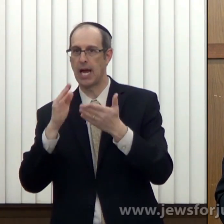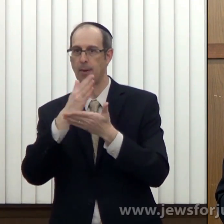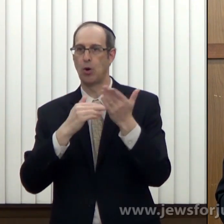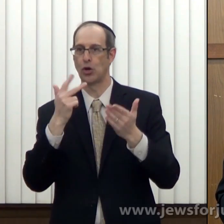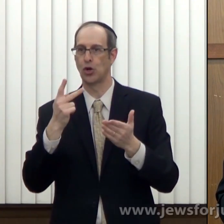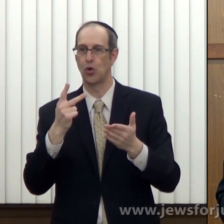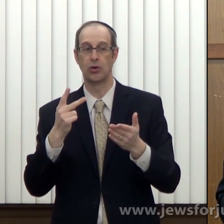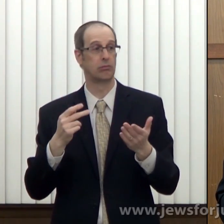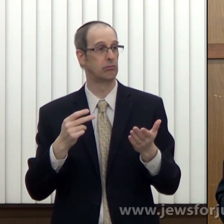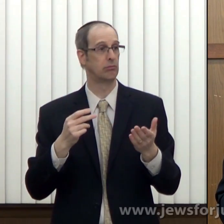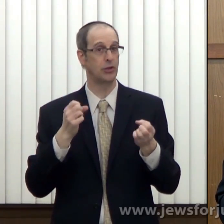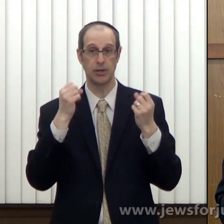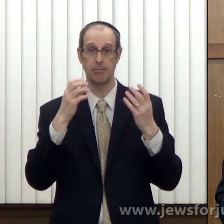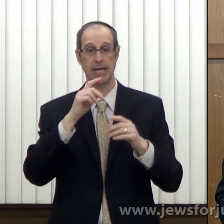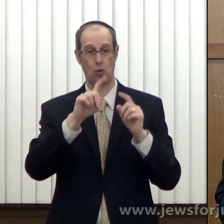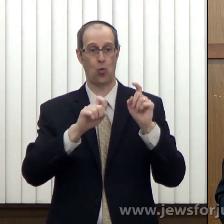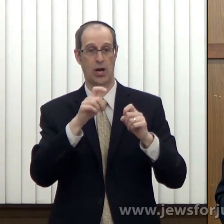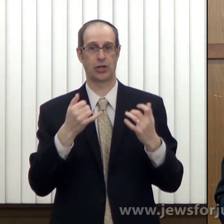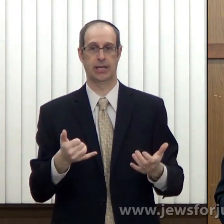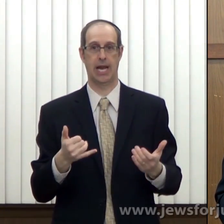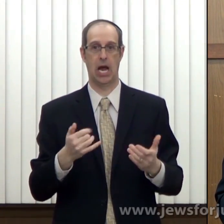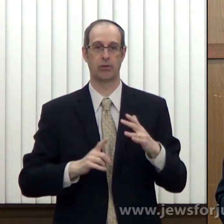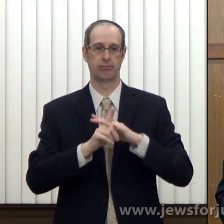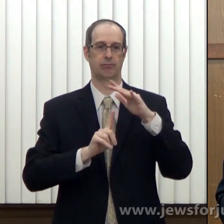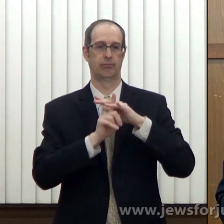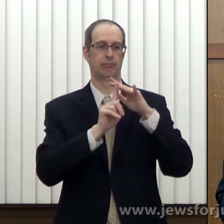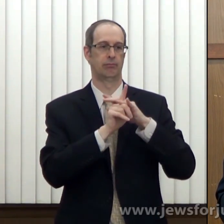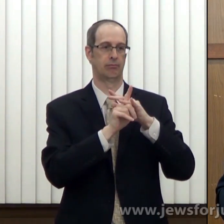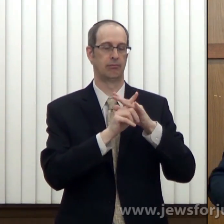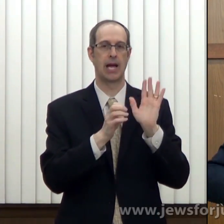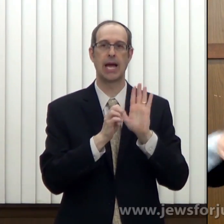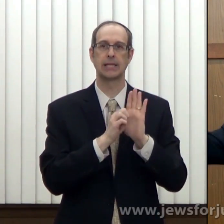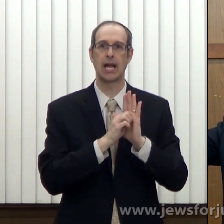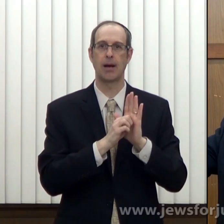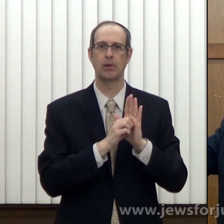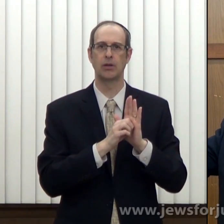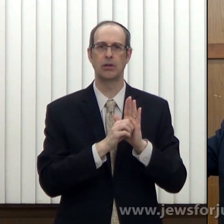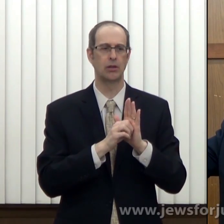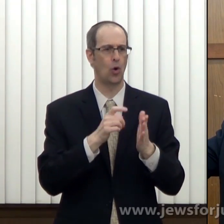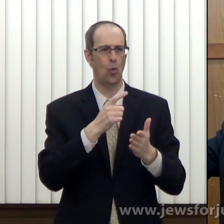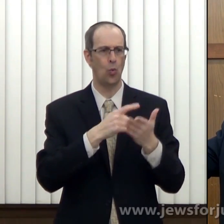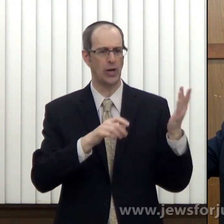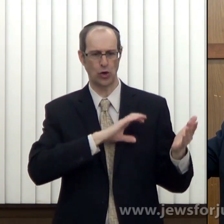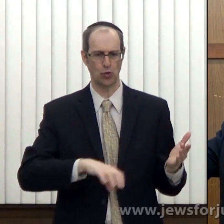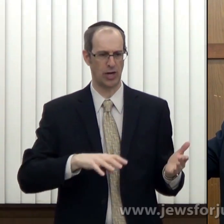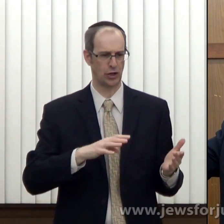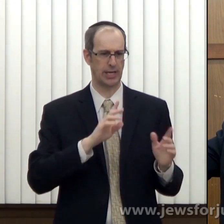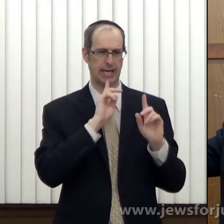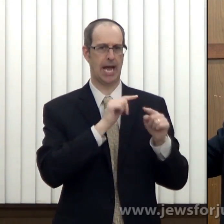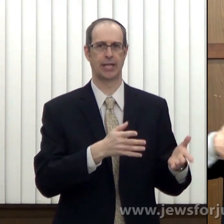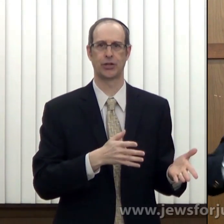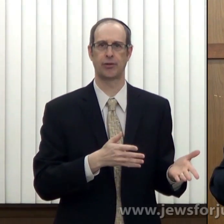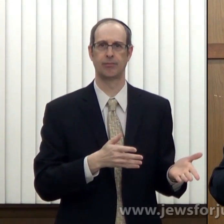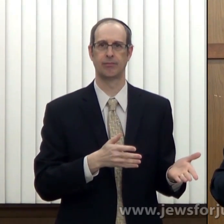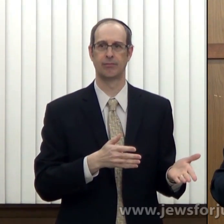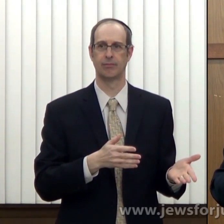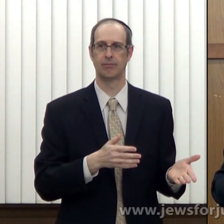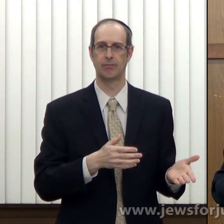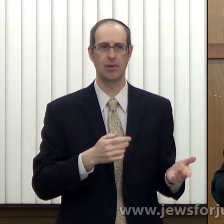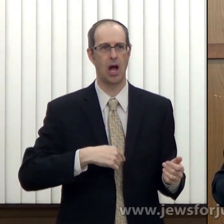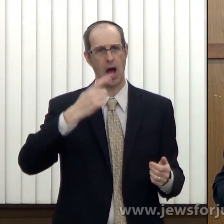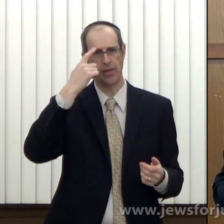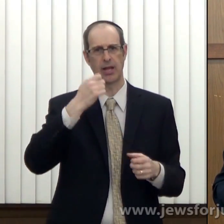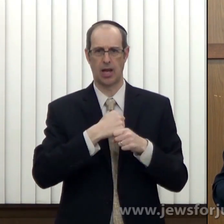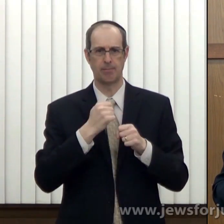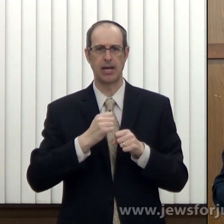many questions that come up now. For example, what do Christians say about all of this? I mean, I think I made a